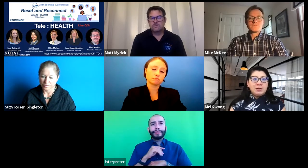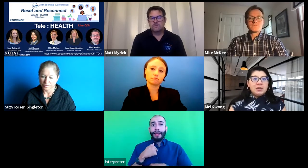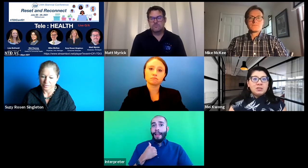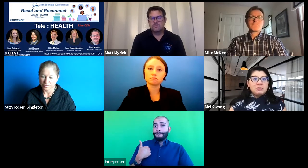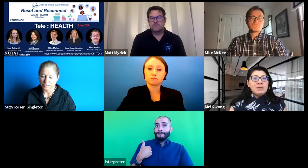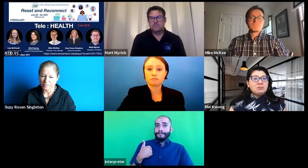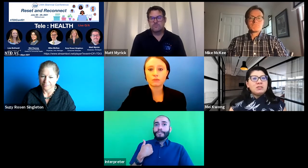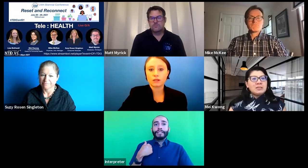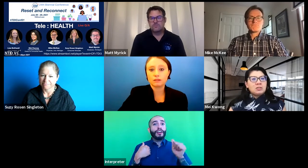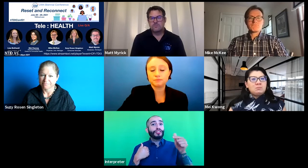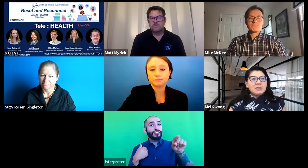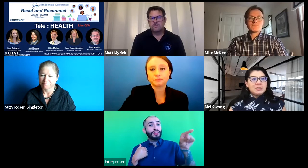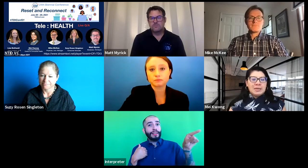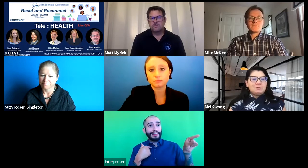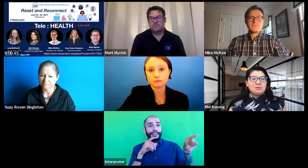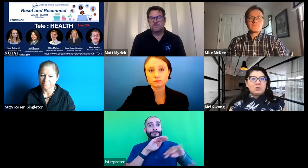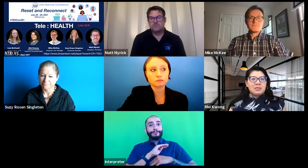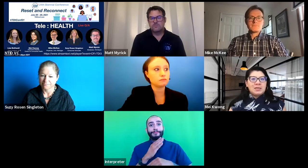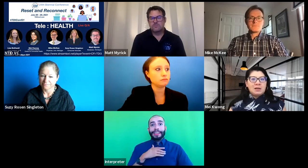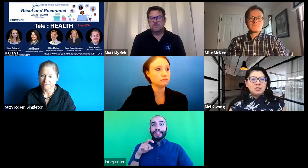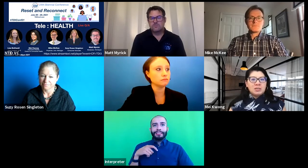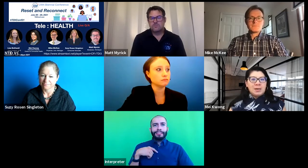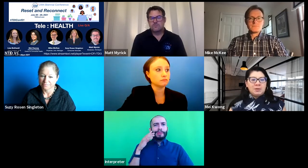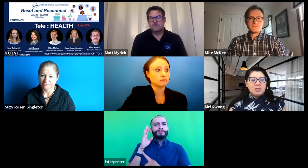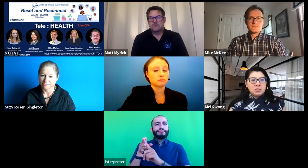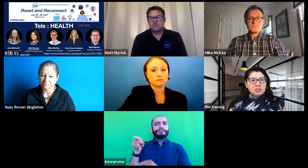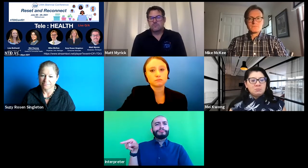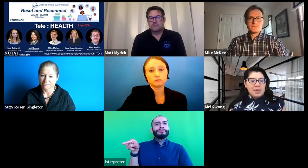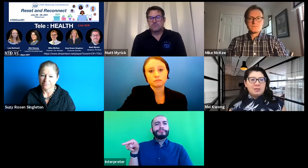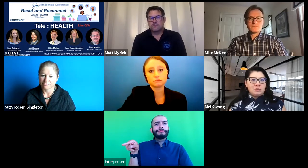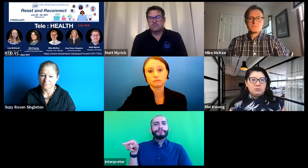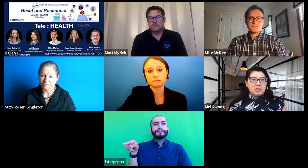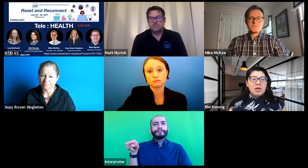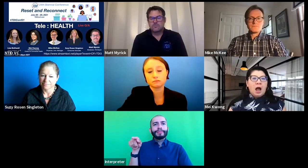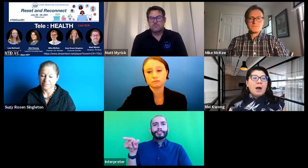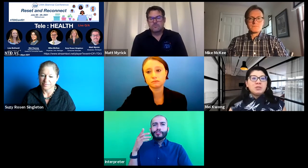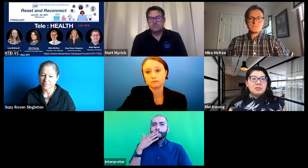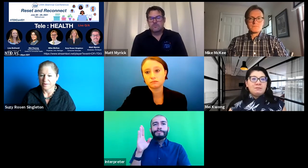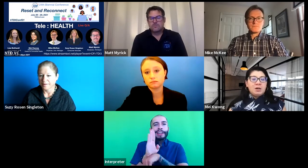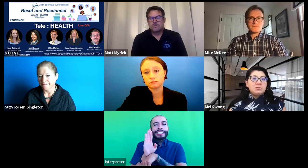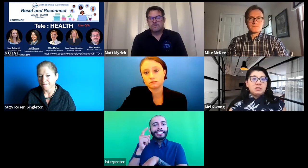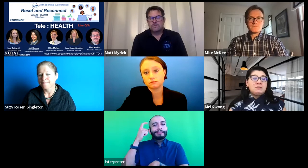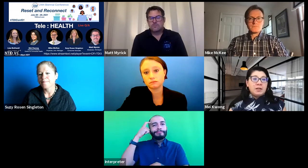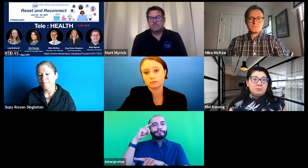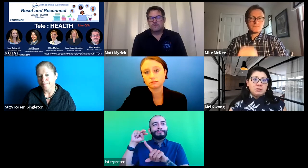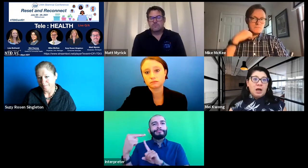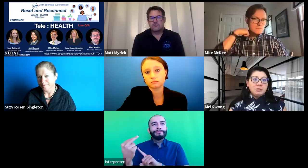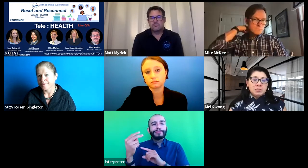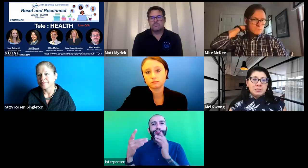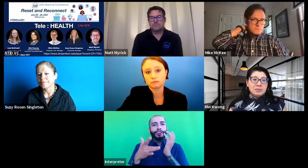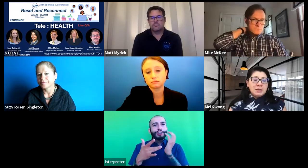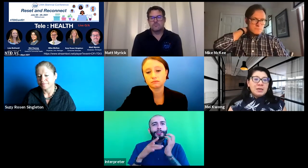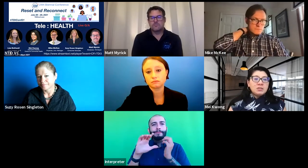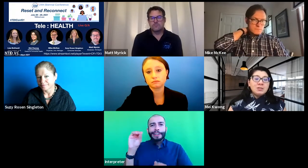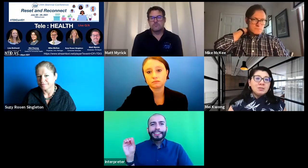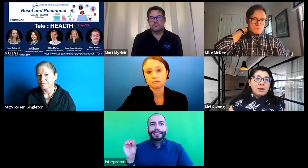vendor. So it makes really good business sense for these technology companies just to make those options available, to develop those